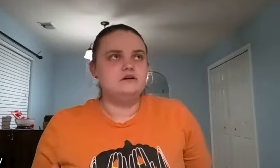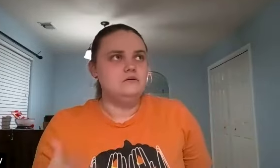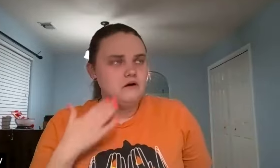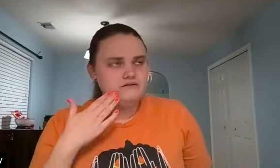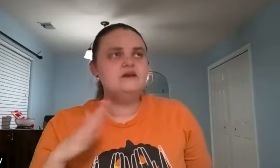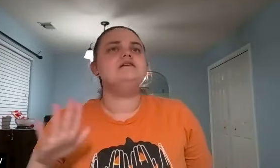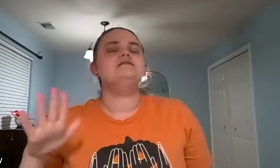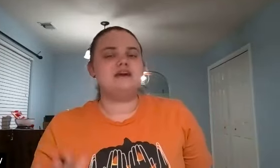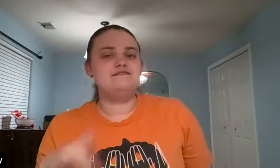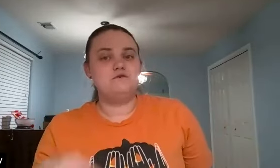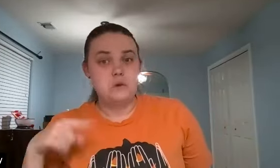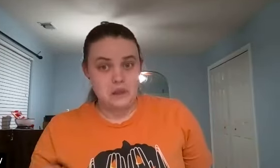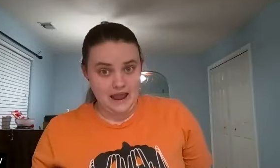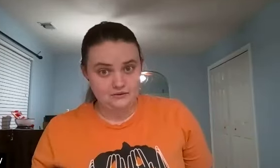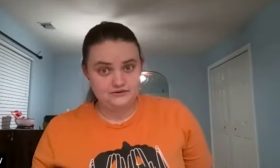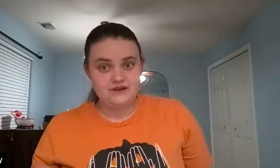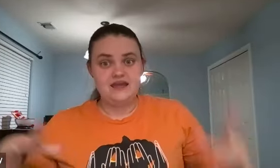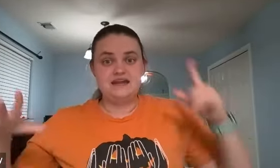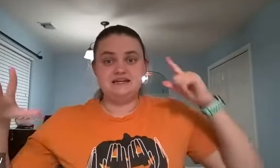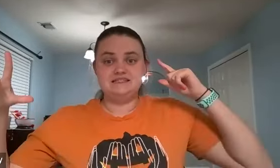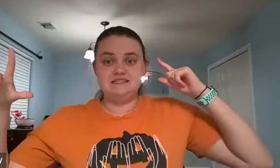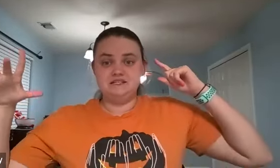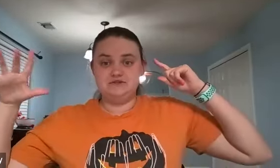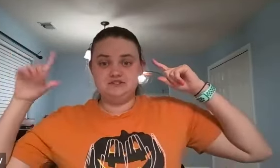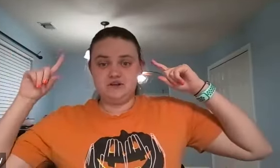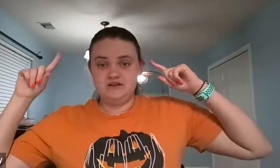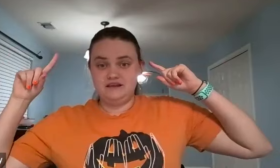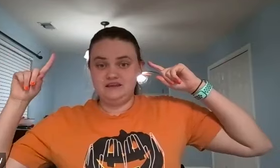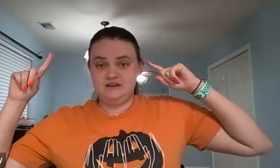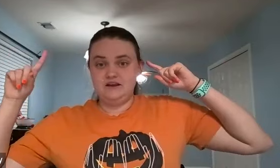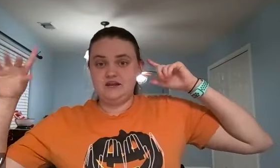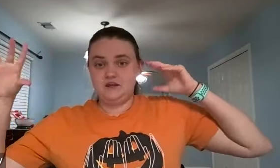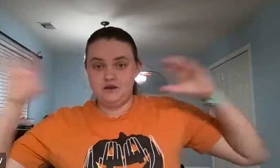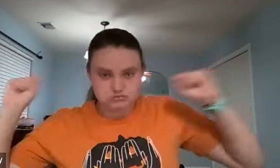Oh, the sign for loud. And it's, you start like here and you go